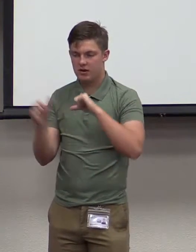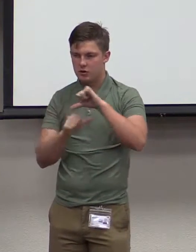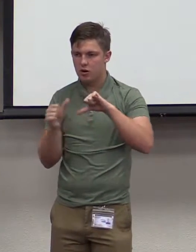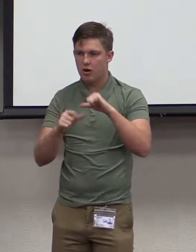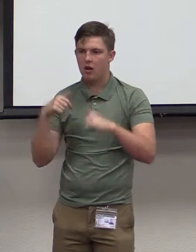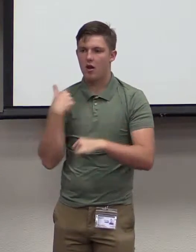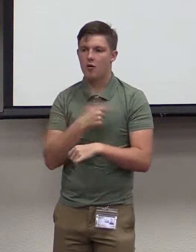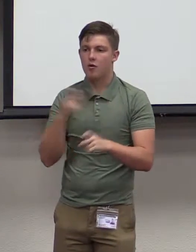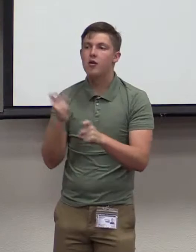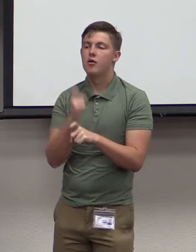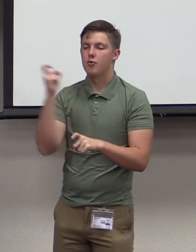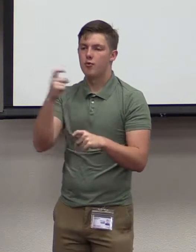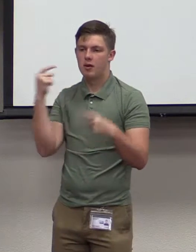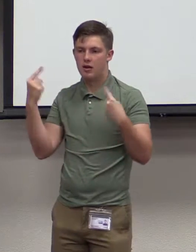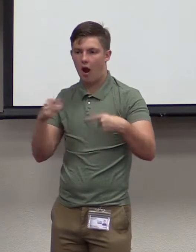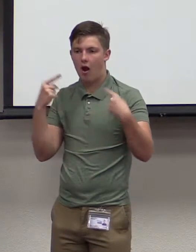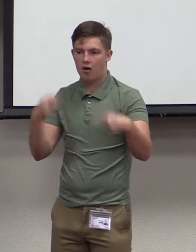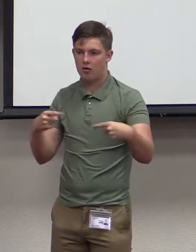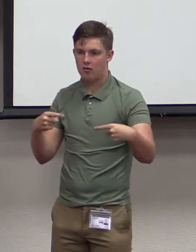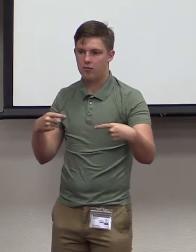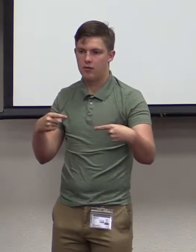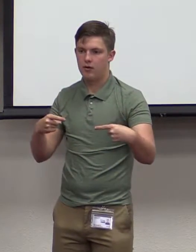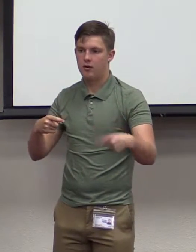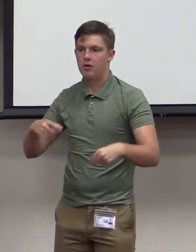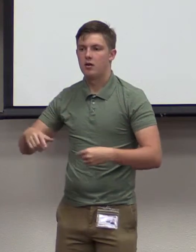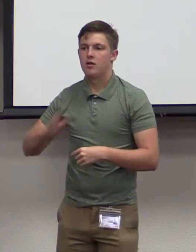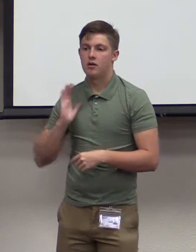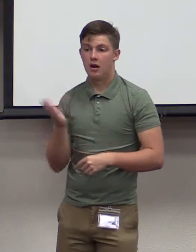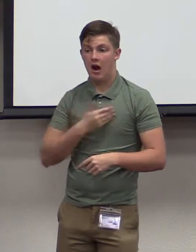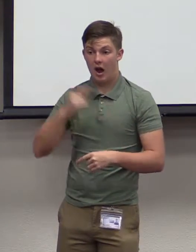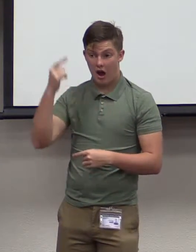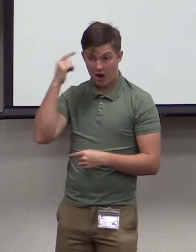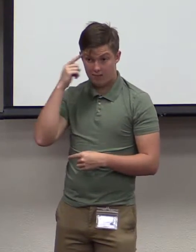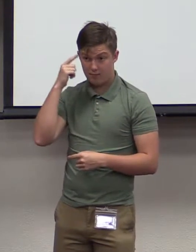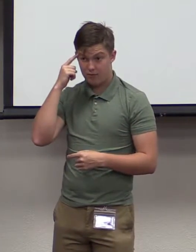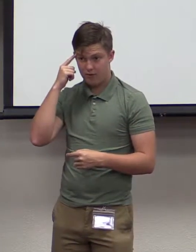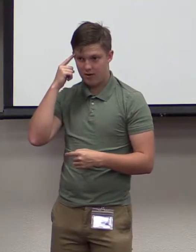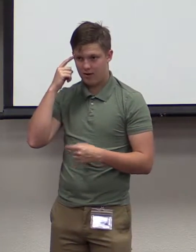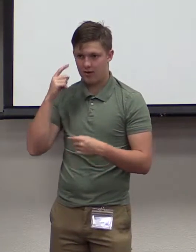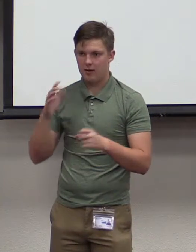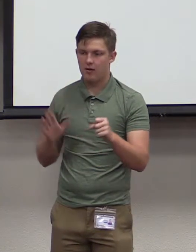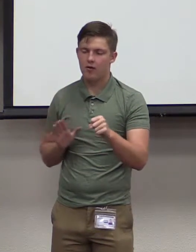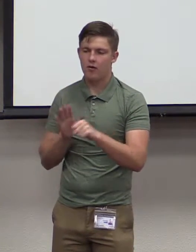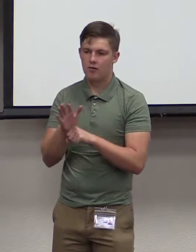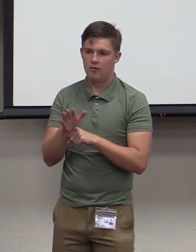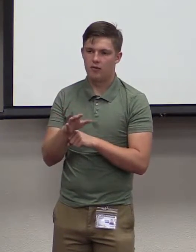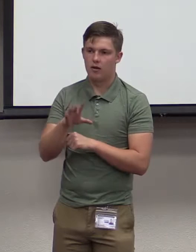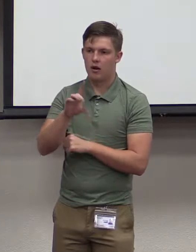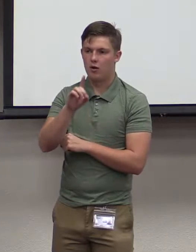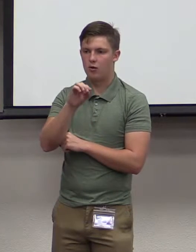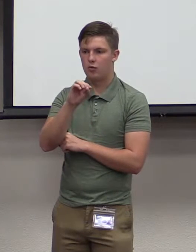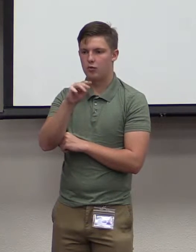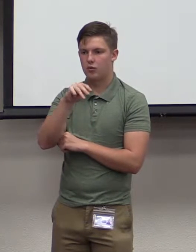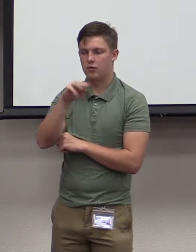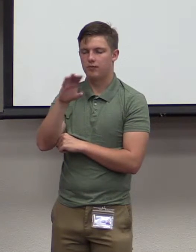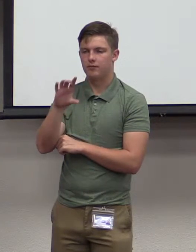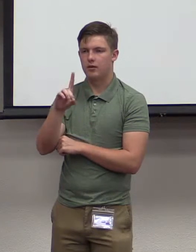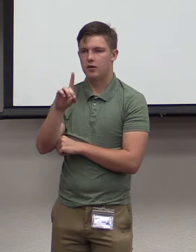as we win an argument, our system, our brain, is pumped with dopamine.